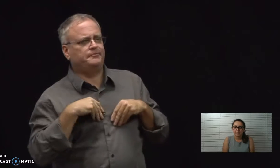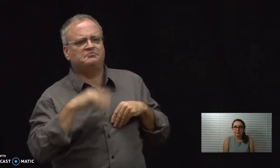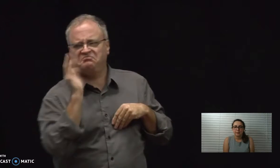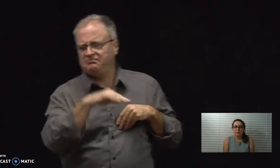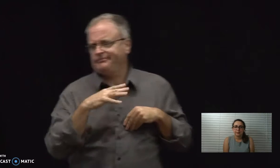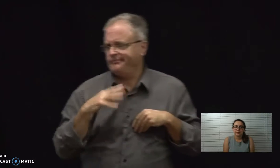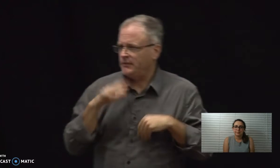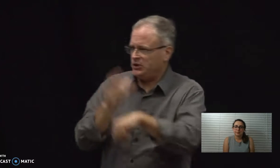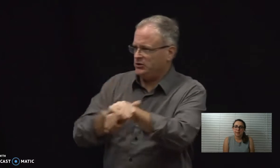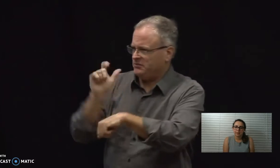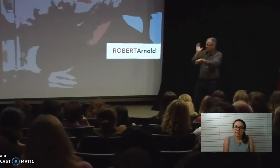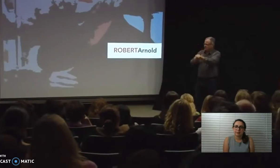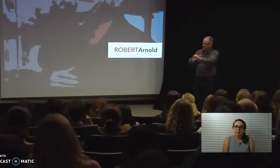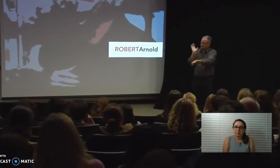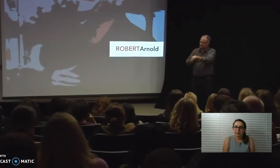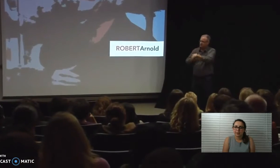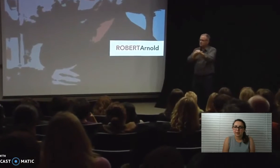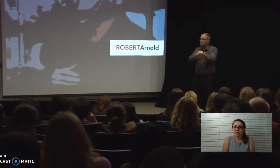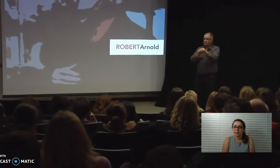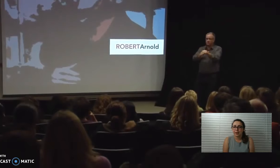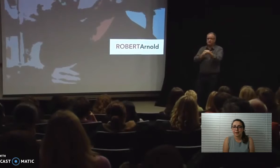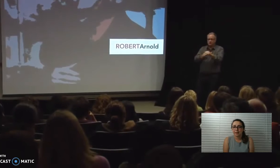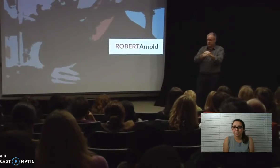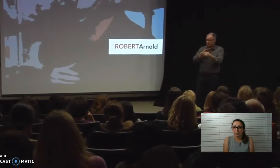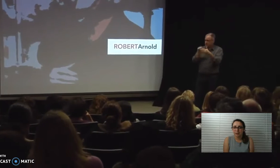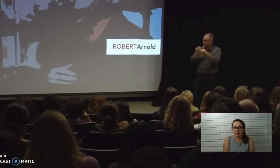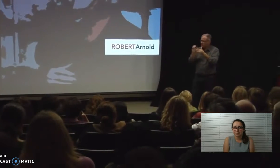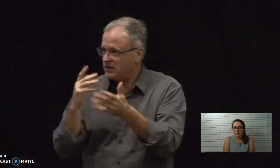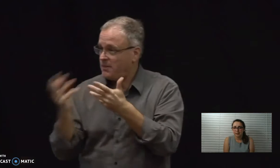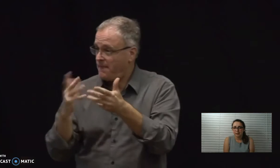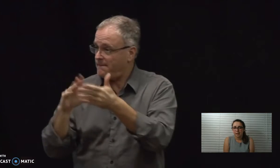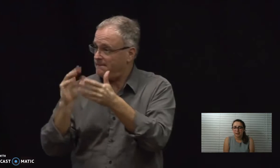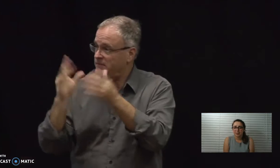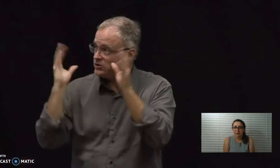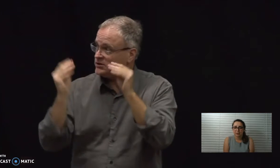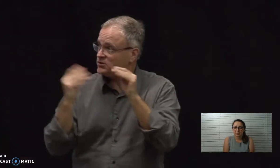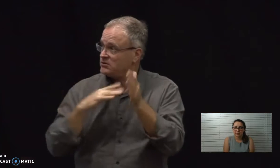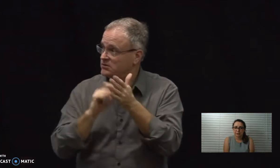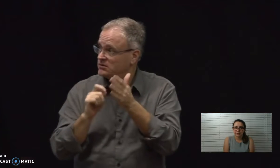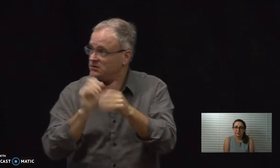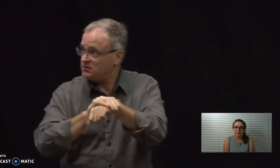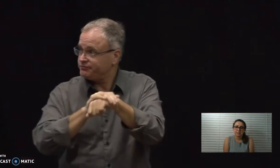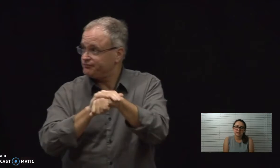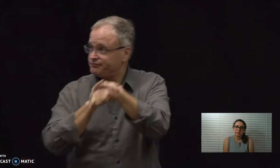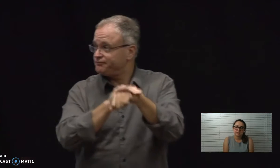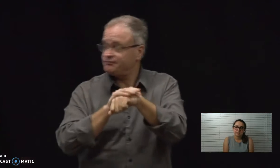her. But I decided to just copy her and then write in English all the time and imitate her as best I